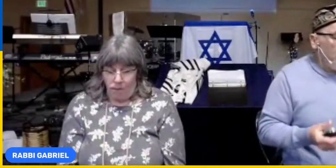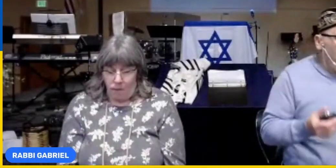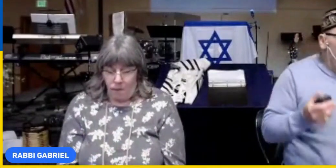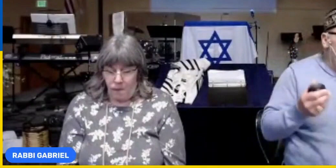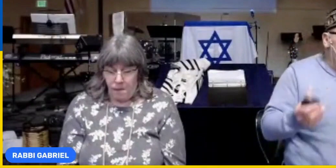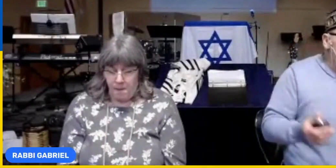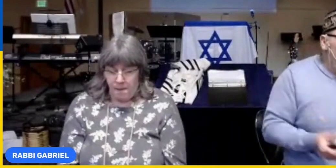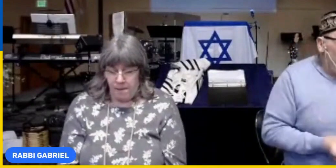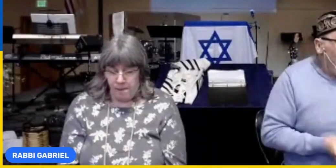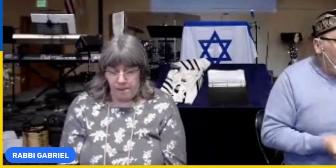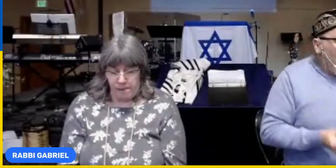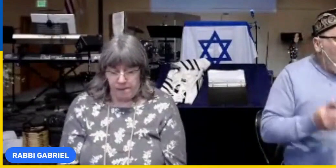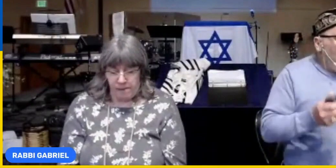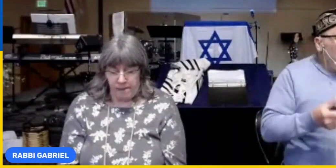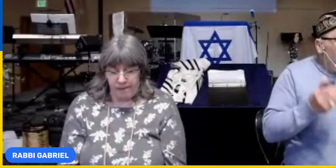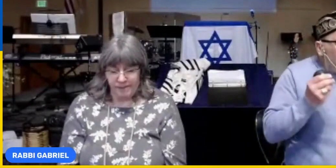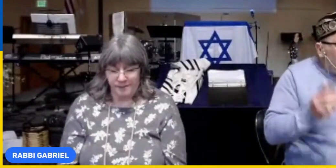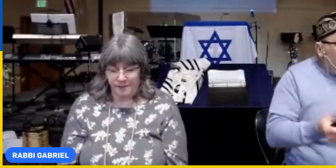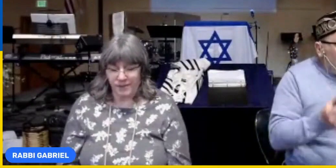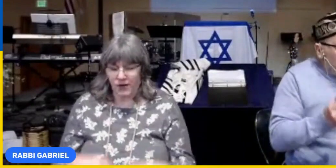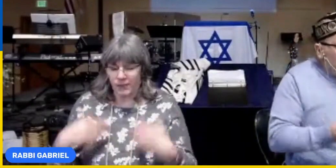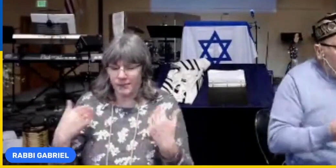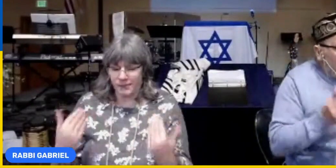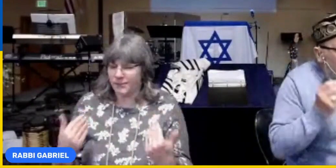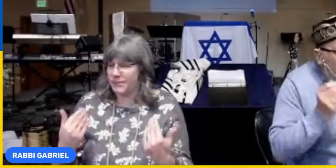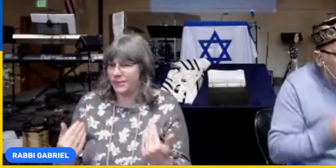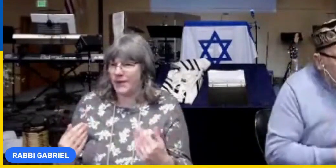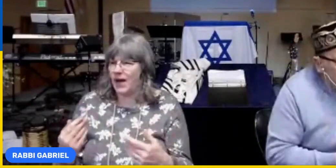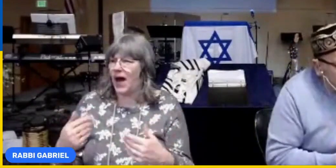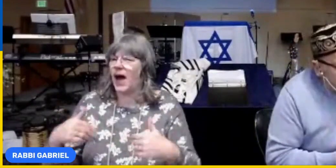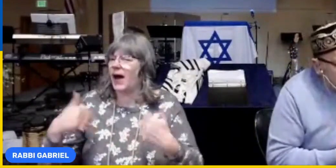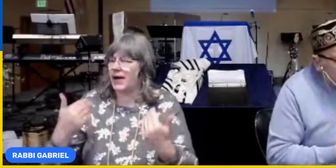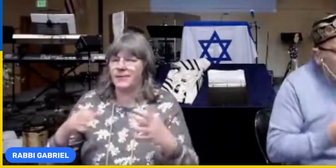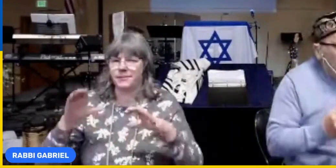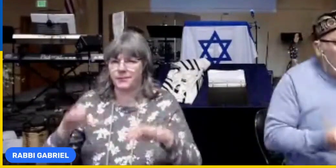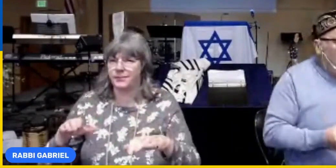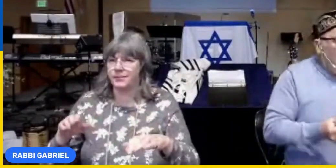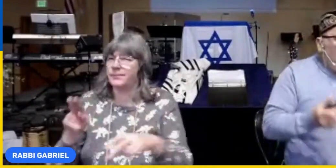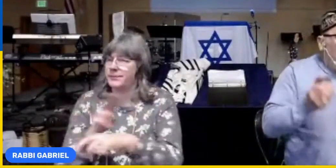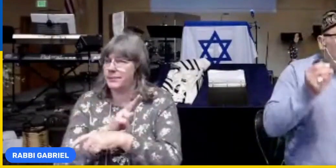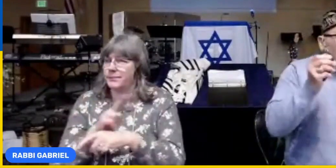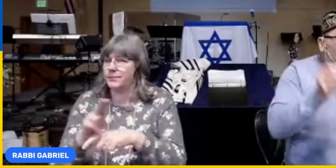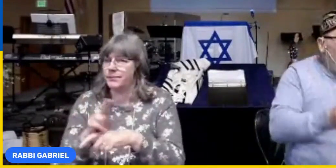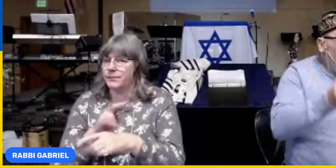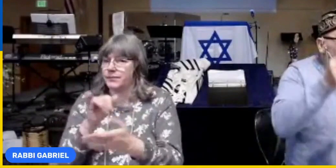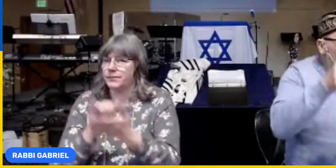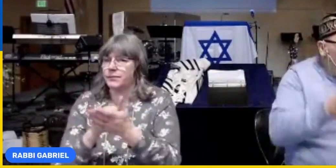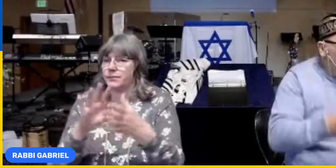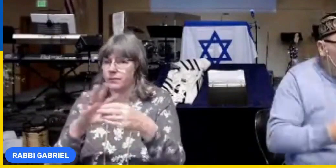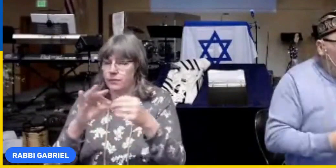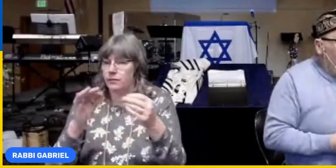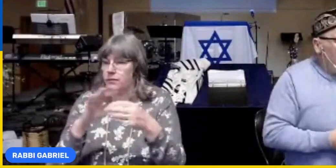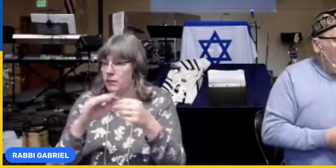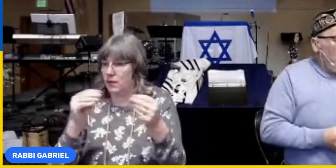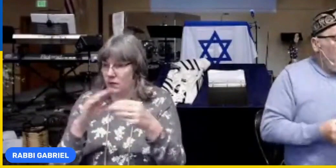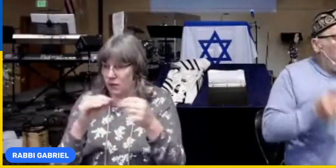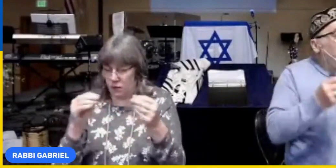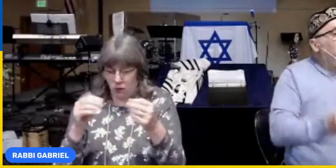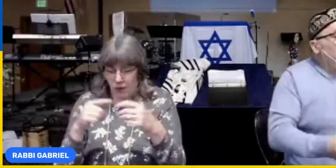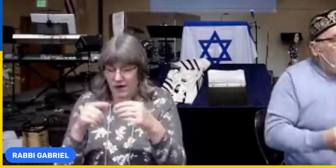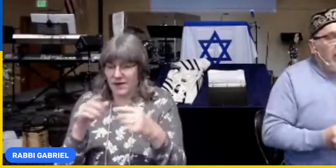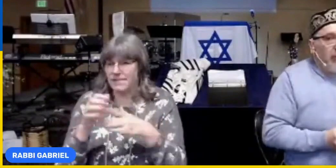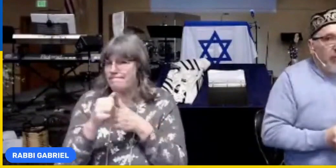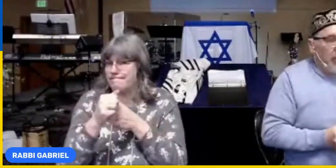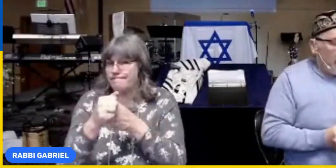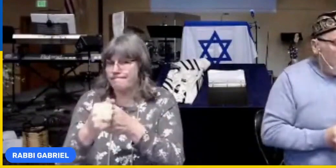Messiah composed of both Jews and Gentiles, how do we today use the story of the Passover that was written to lead and guide our lives?